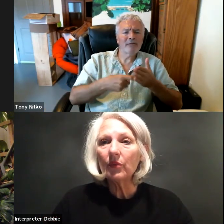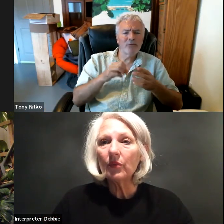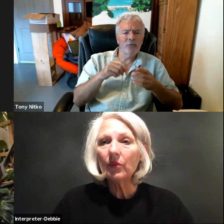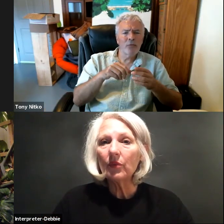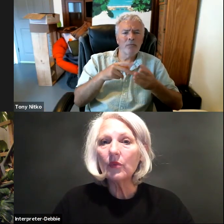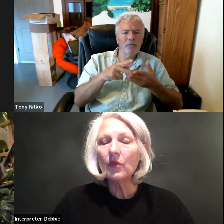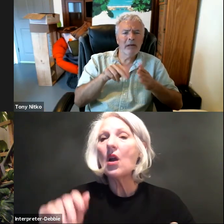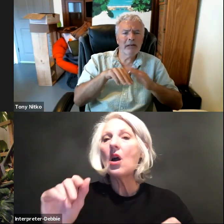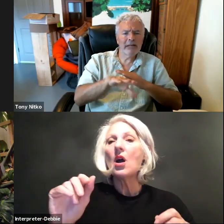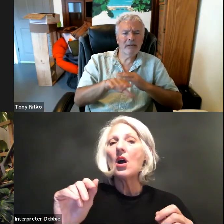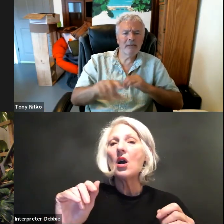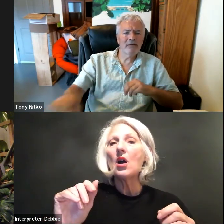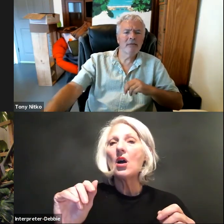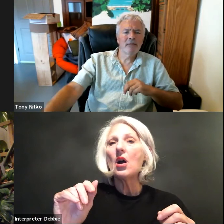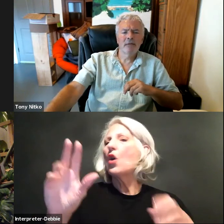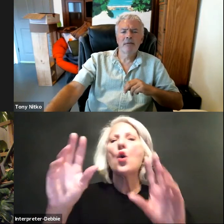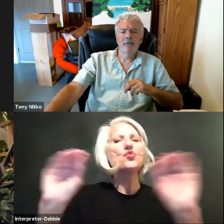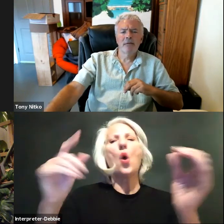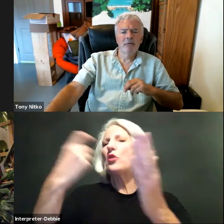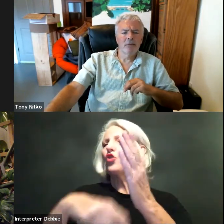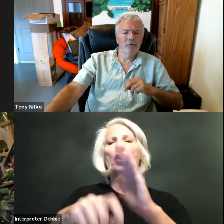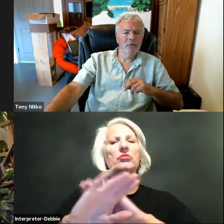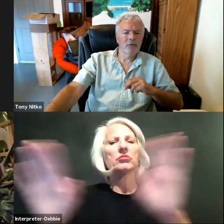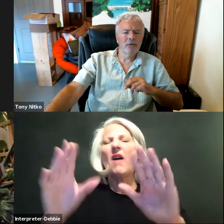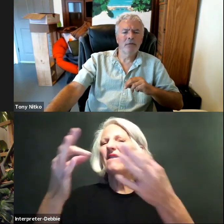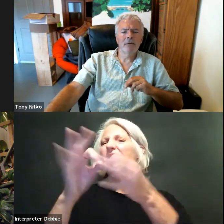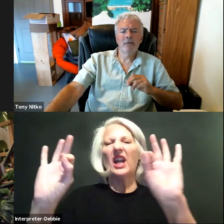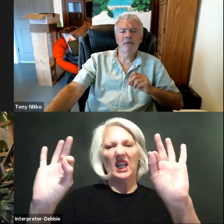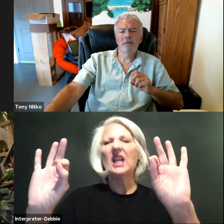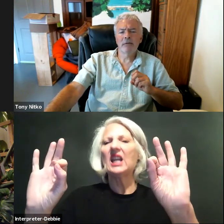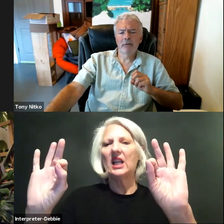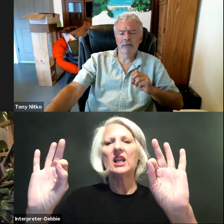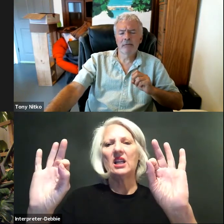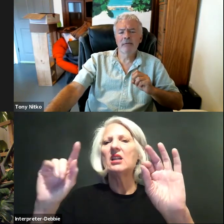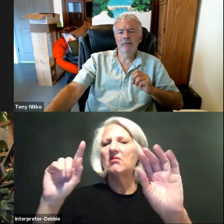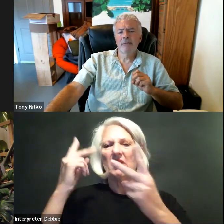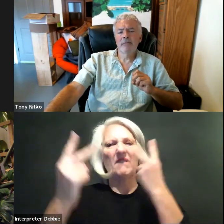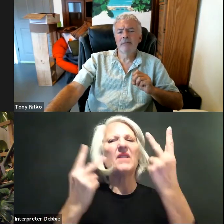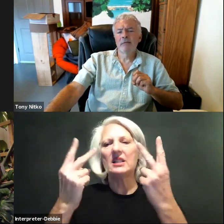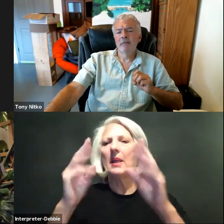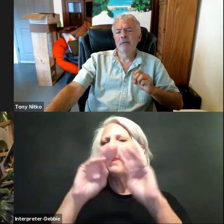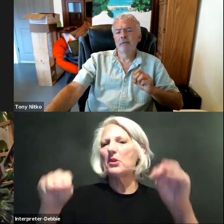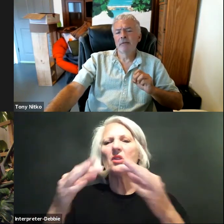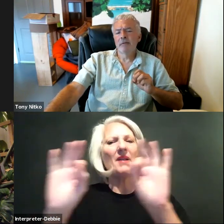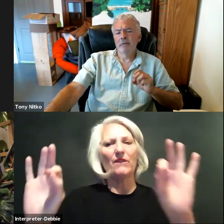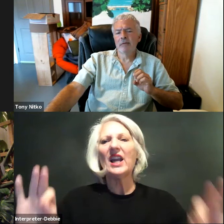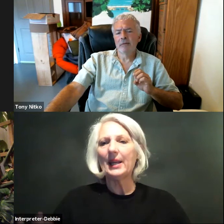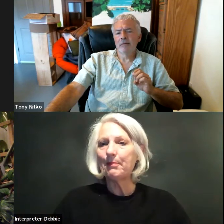Great. Is there an There- admission fee? There is there a no cost? admission. It's free to visit the museum.